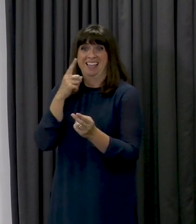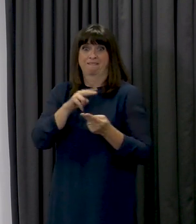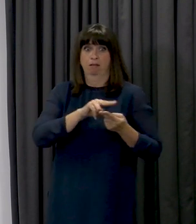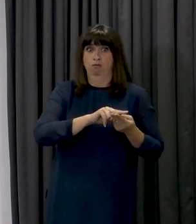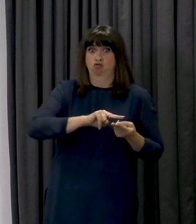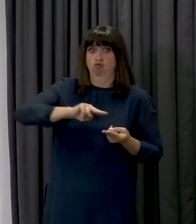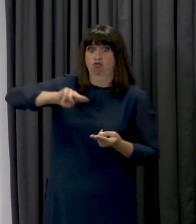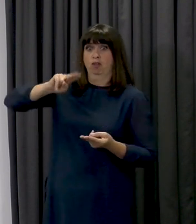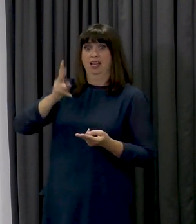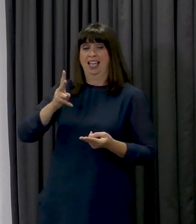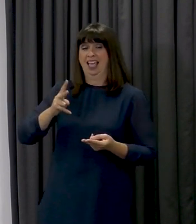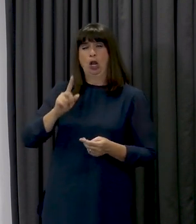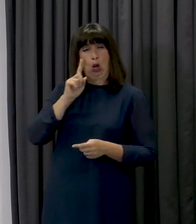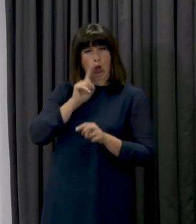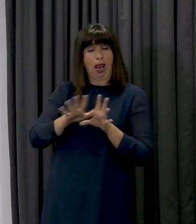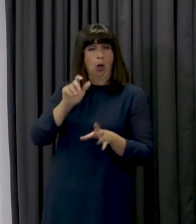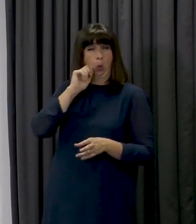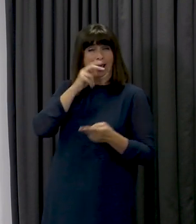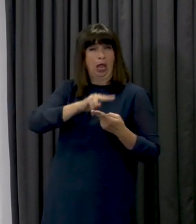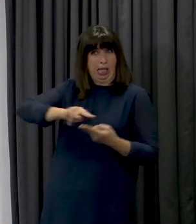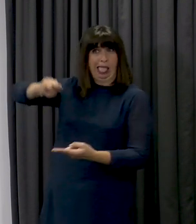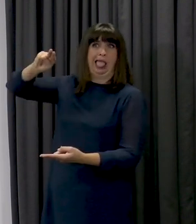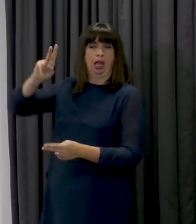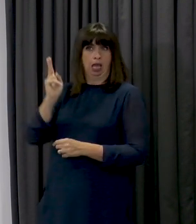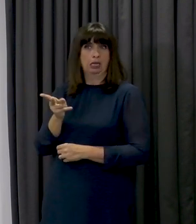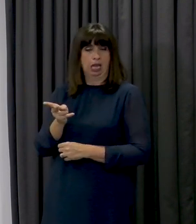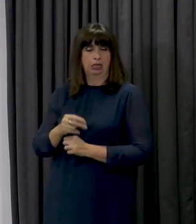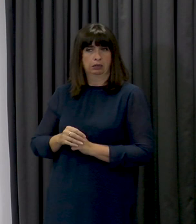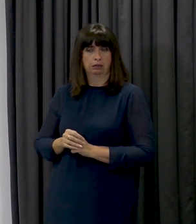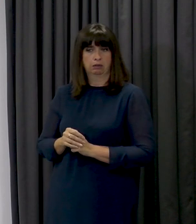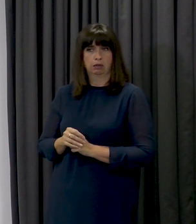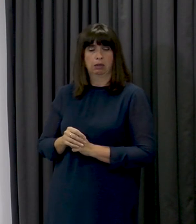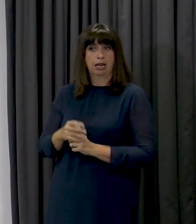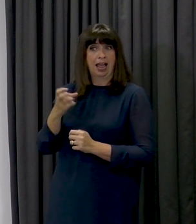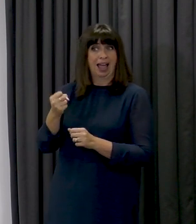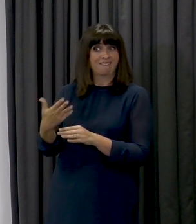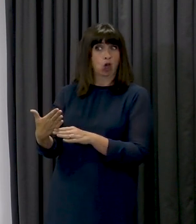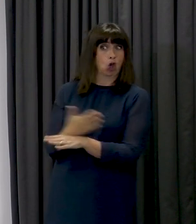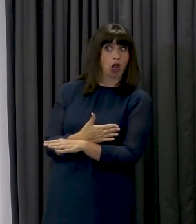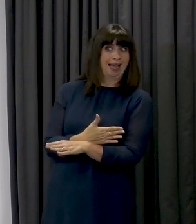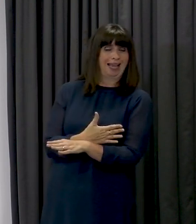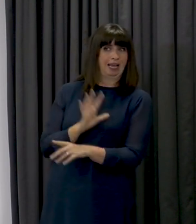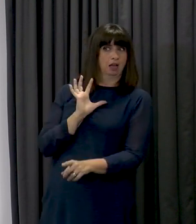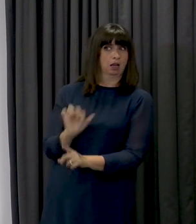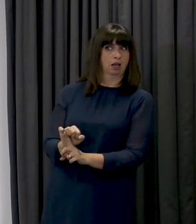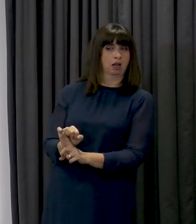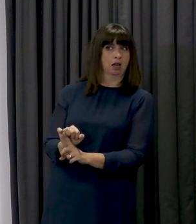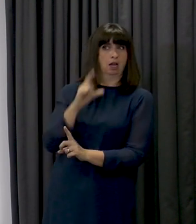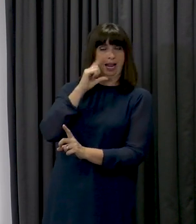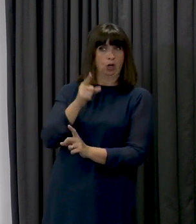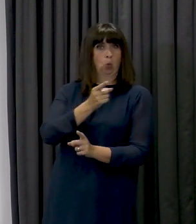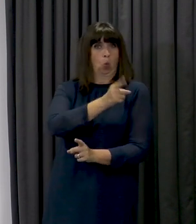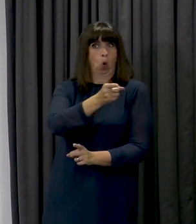and it looks like there will be, is there some kind of early warning system that the Welsh Government could send out